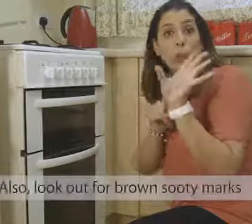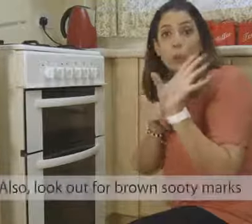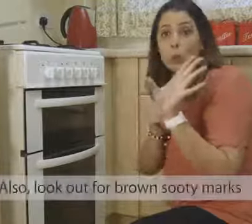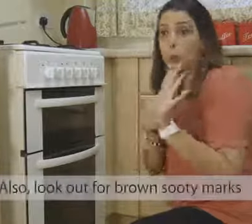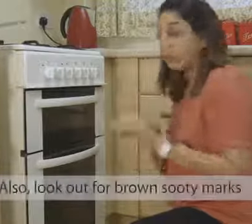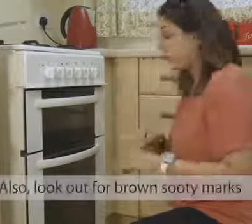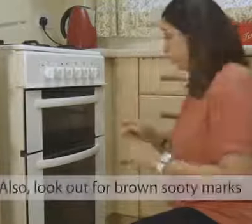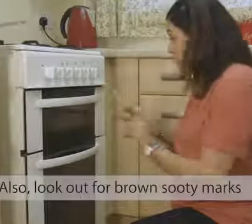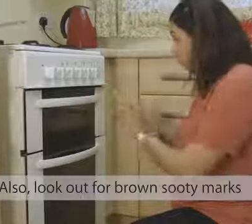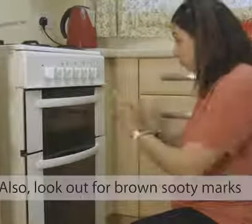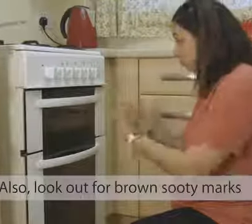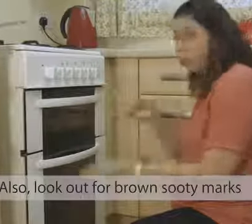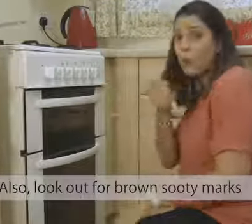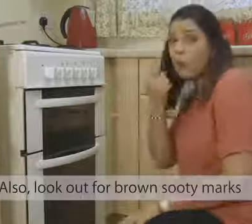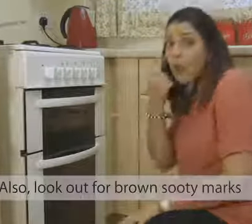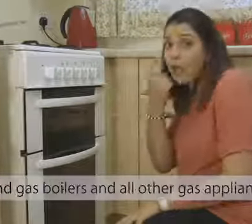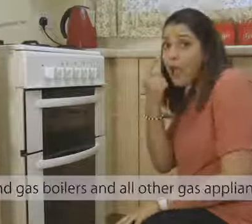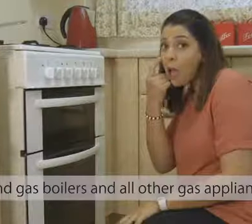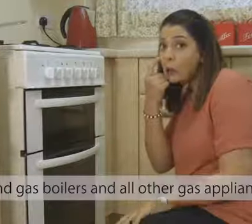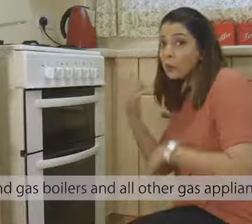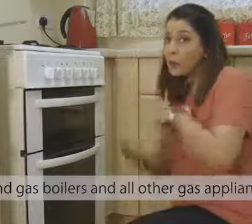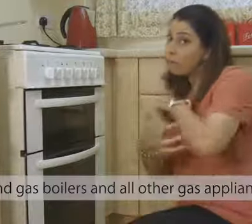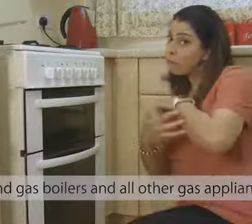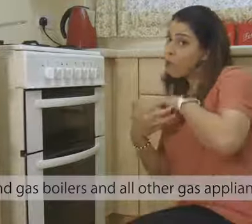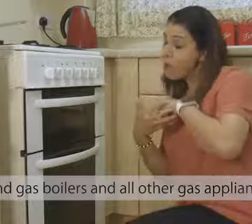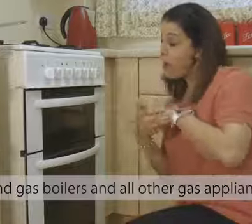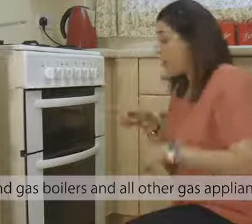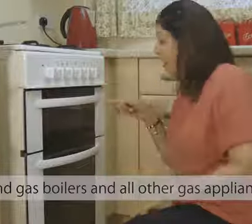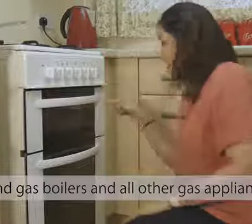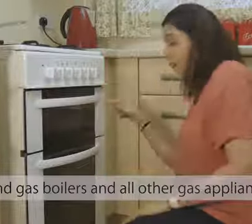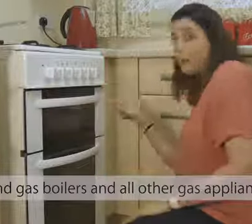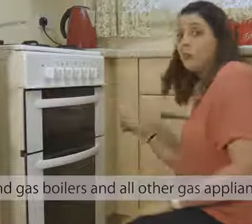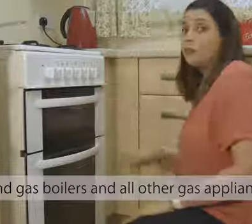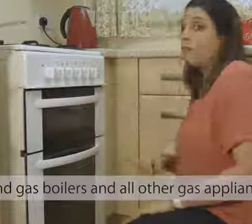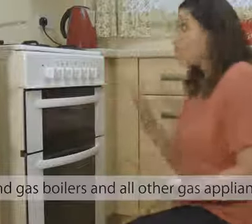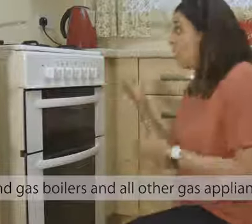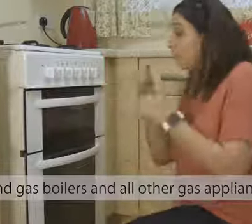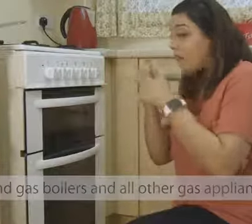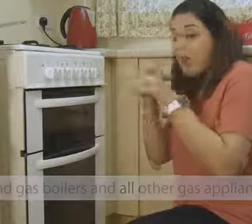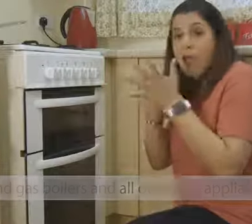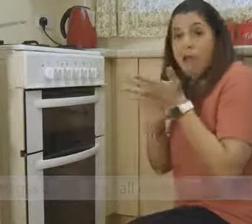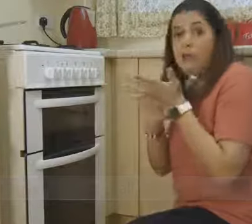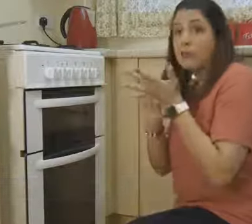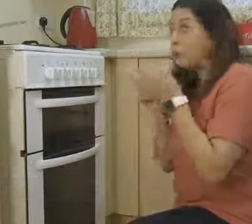Also, look out for brown sooty marks around gas boilers and all other gas appliances.